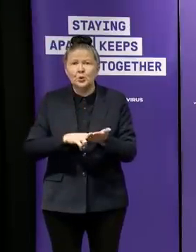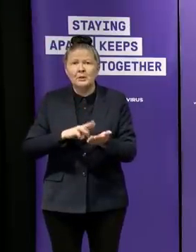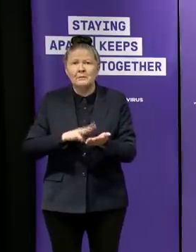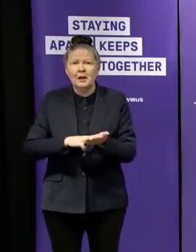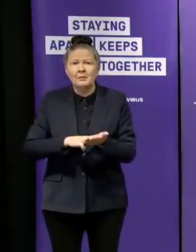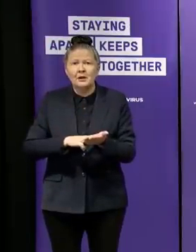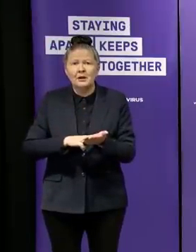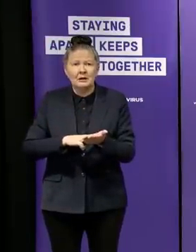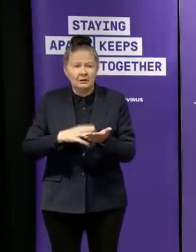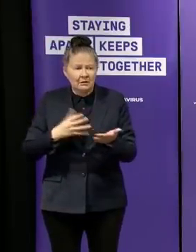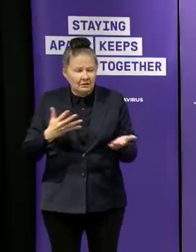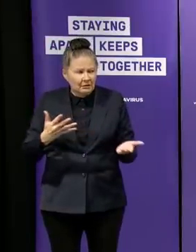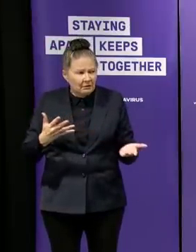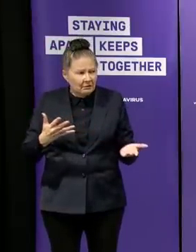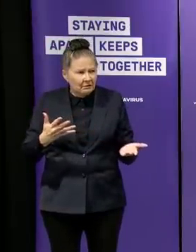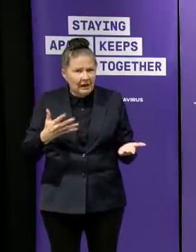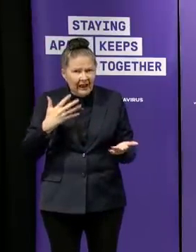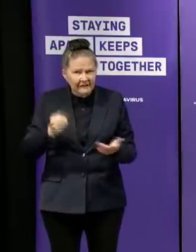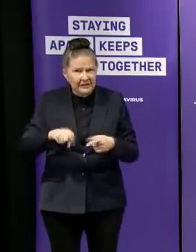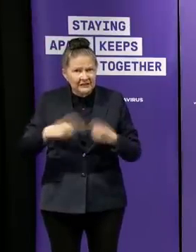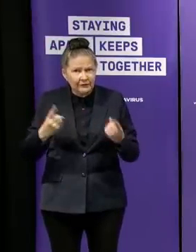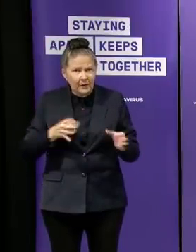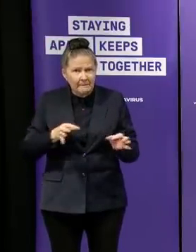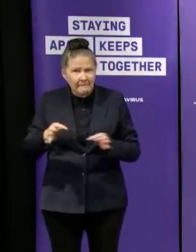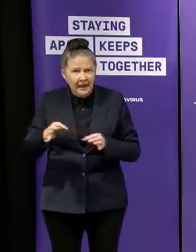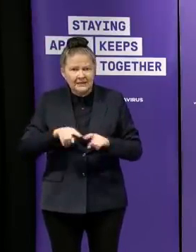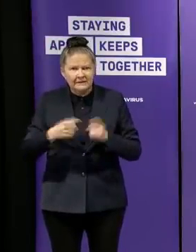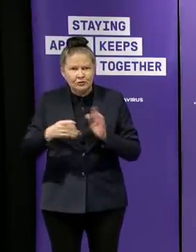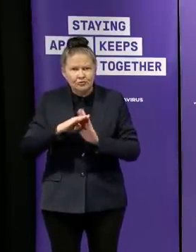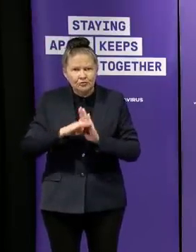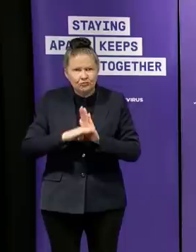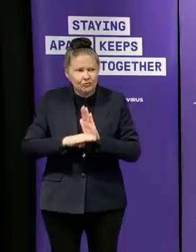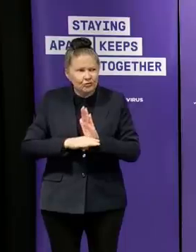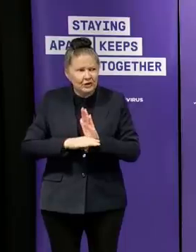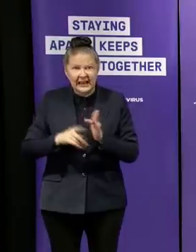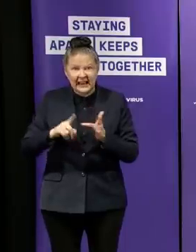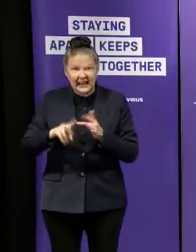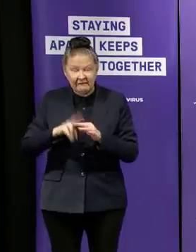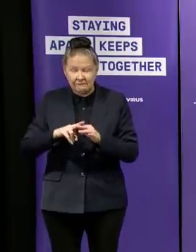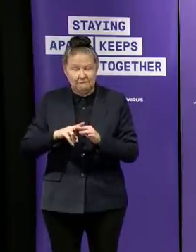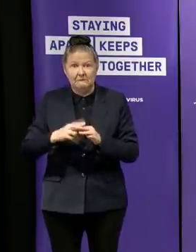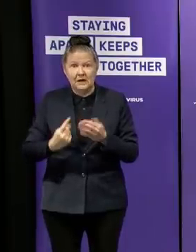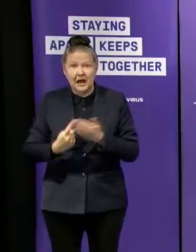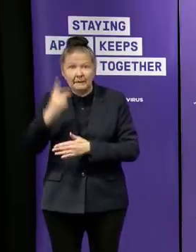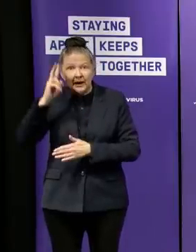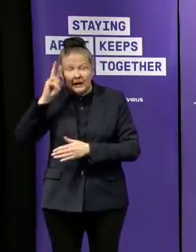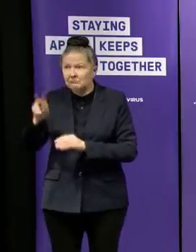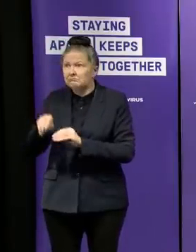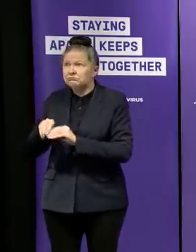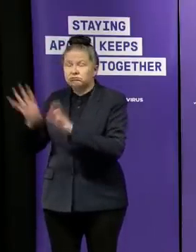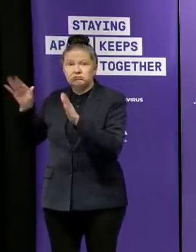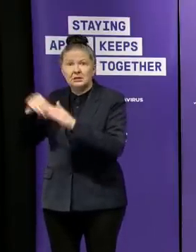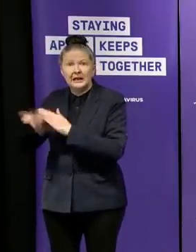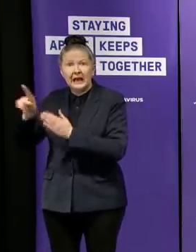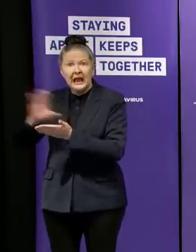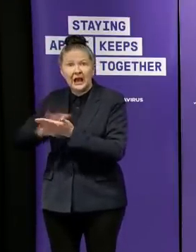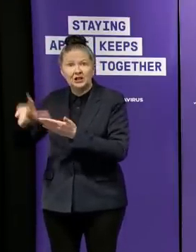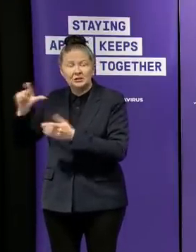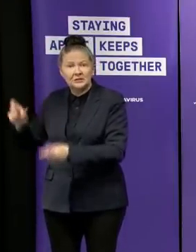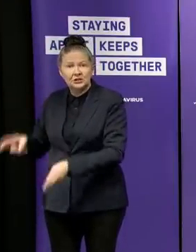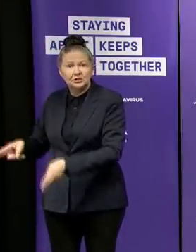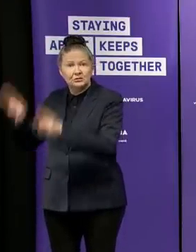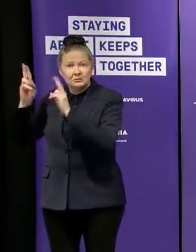then created plans and protocols just in the event that it happens again? Well, I think that there